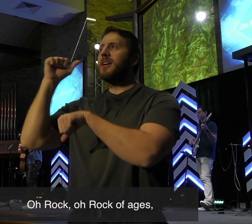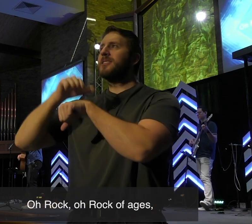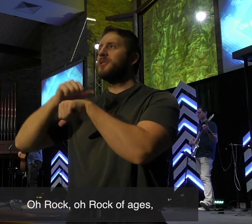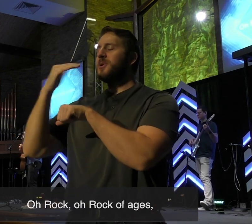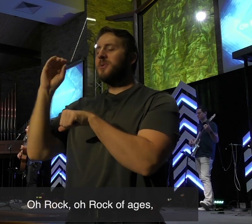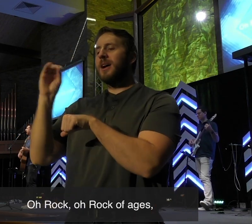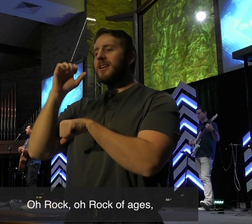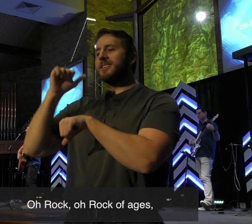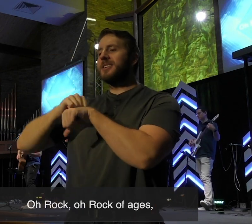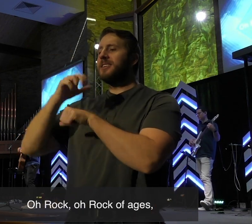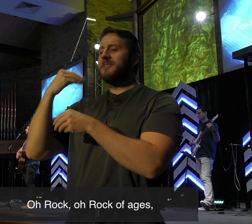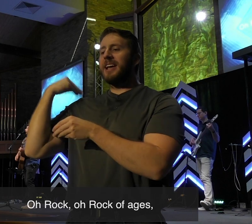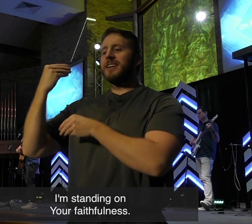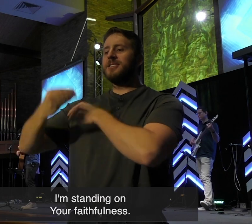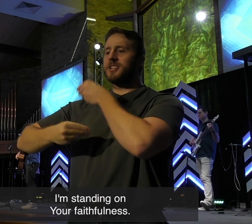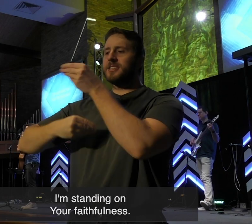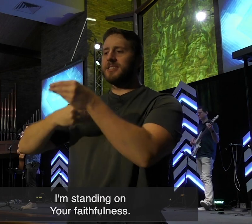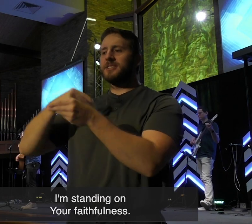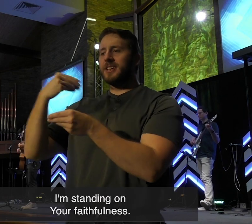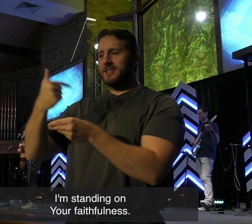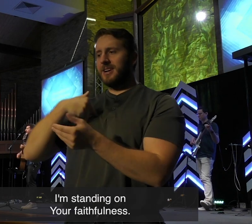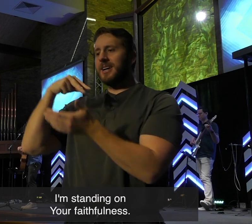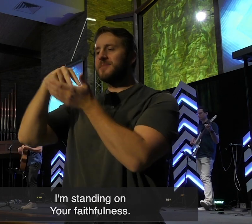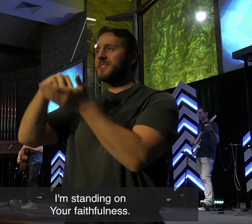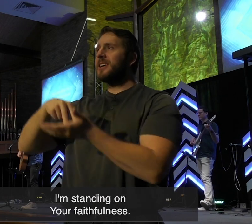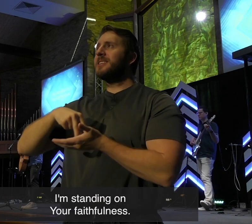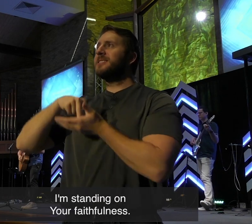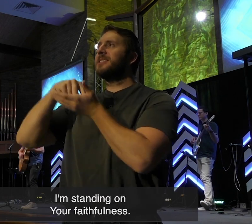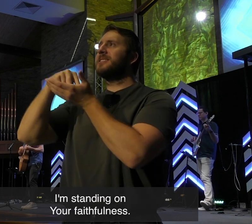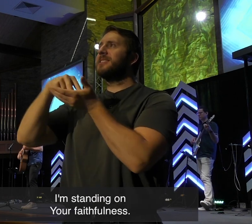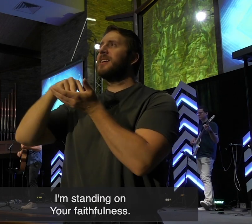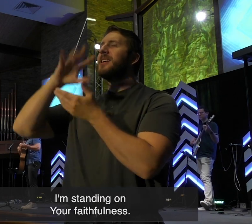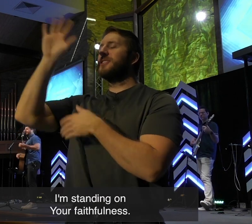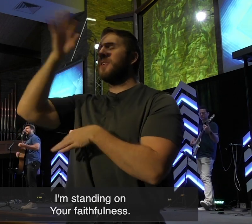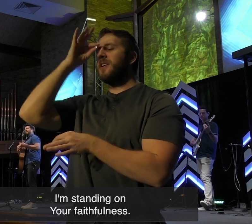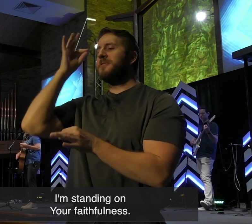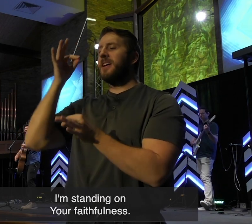Oh rock, oh rock of ages,